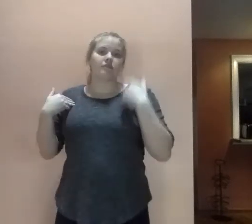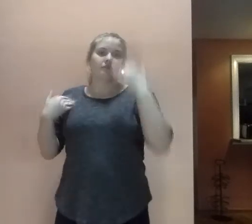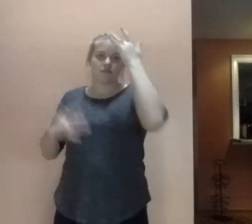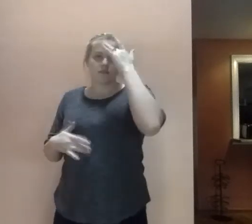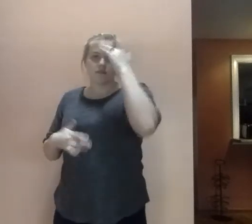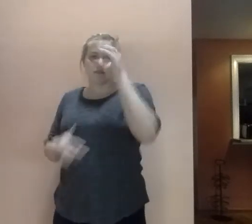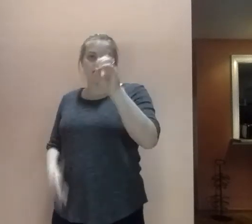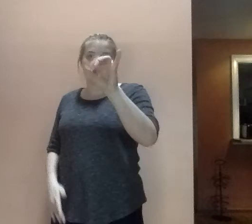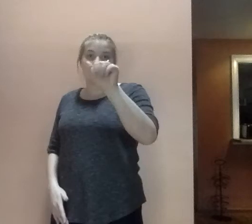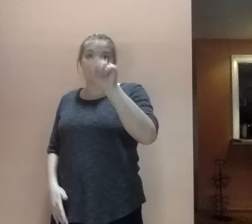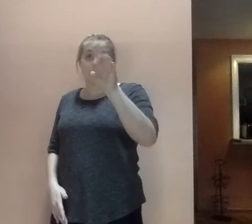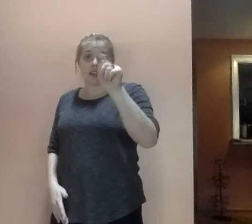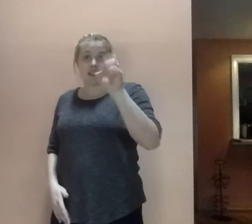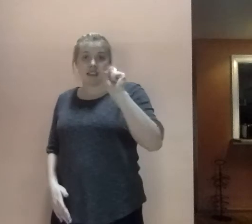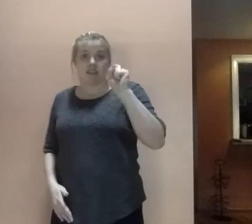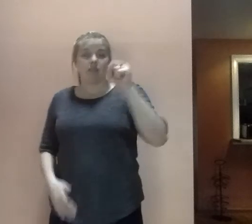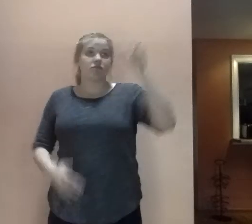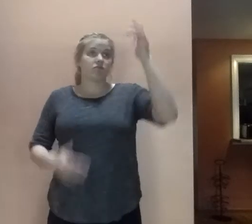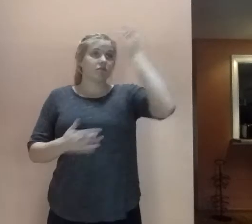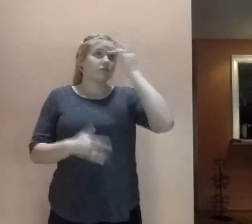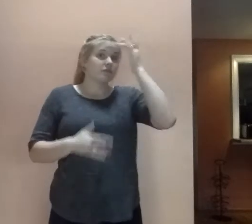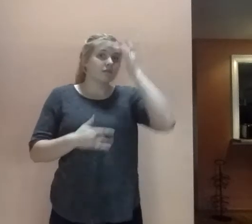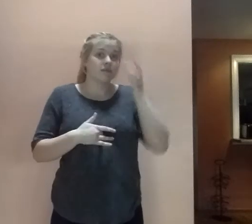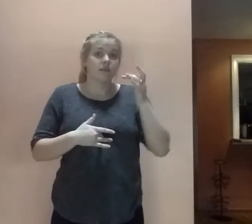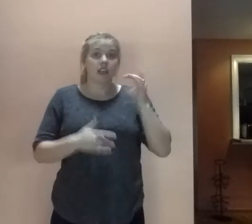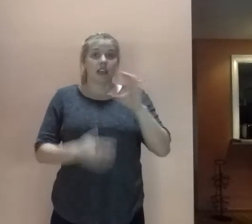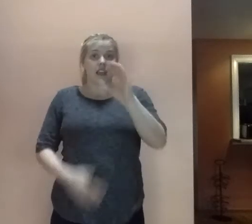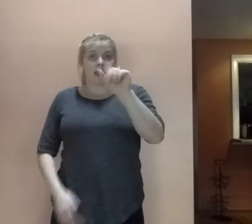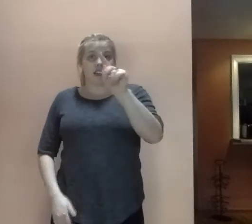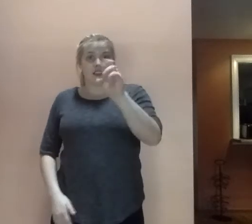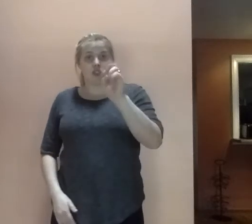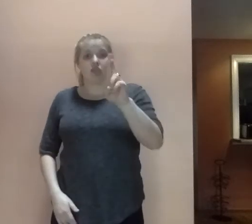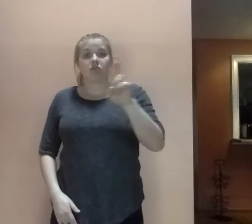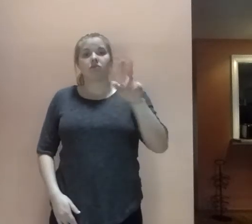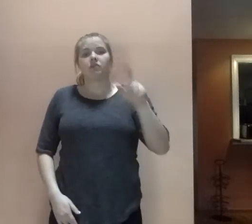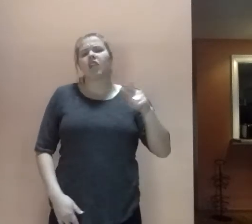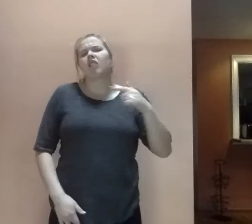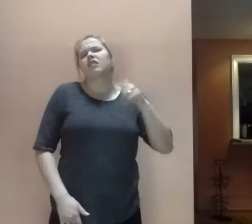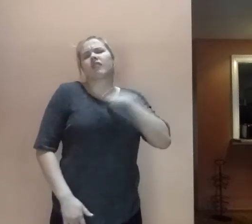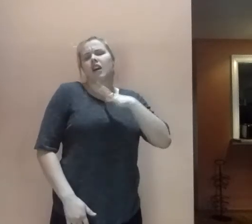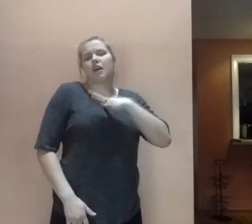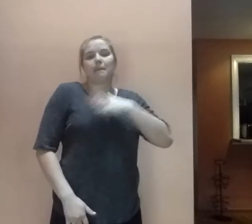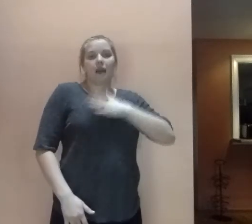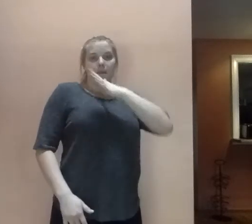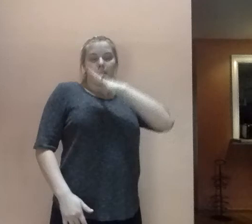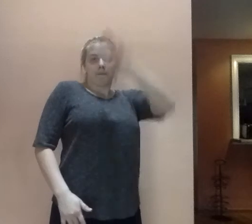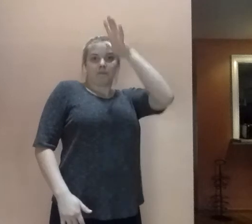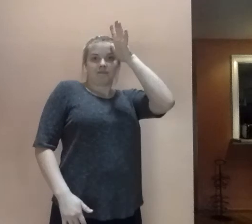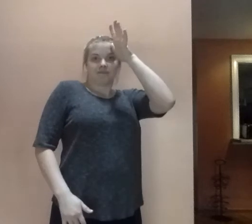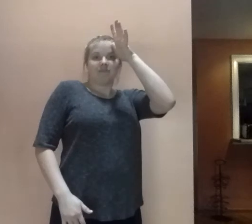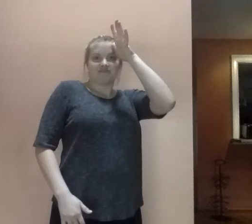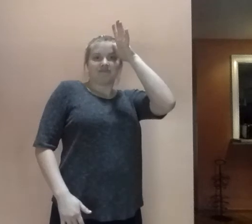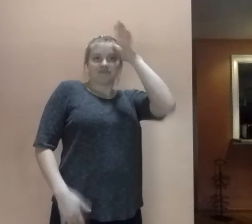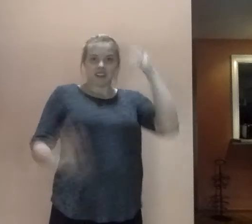don't think that way. People have bad lifestyles that they've inherited environmentally. They've been exposed to a certain way of eating and living that they've